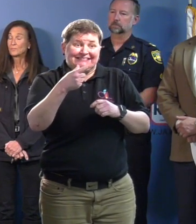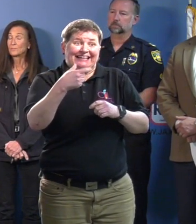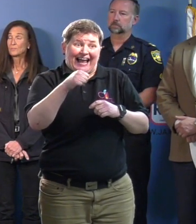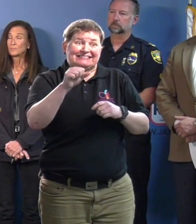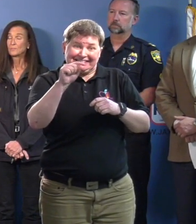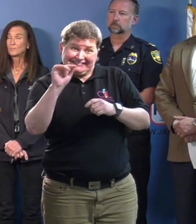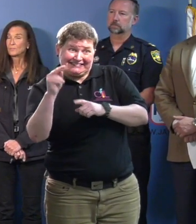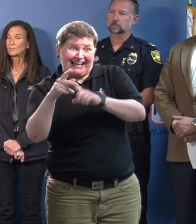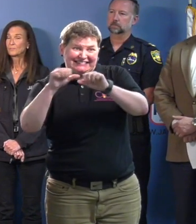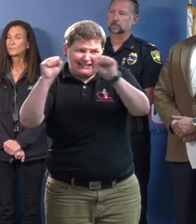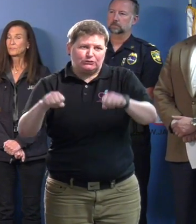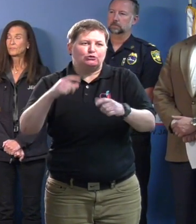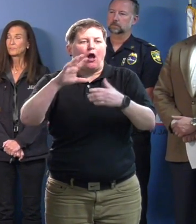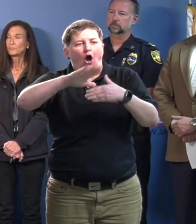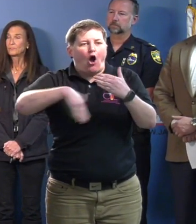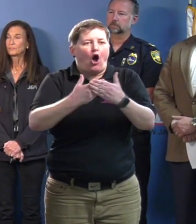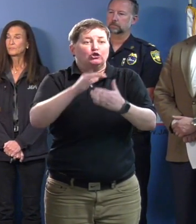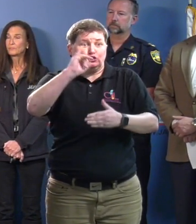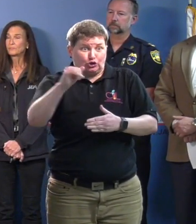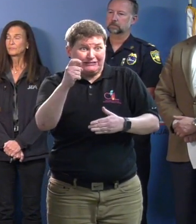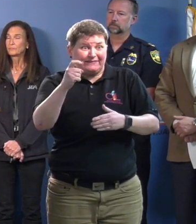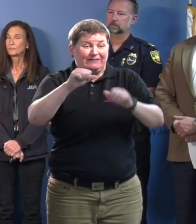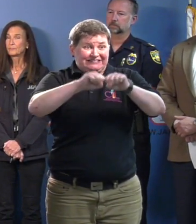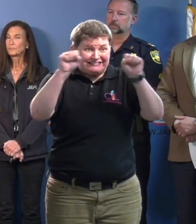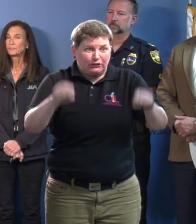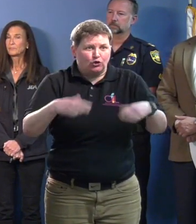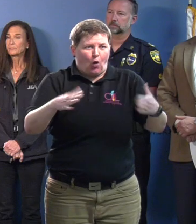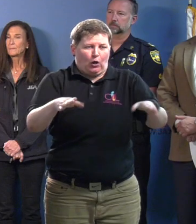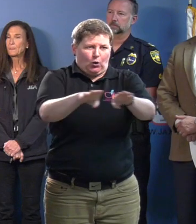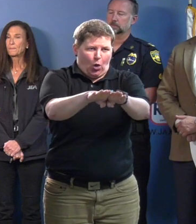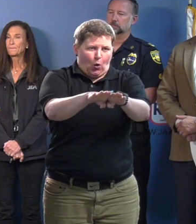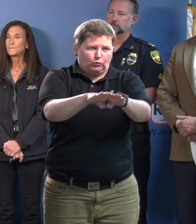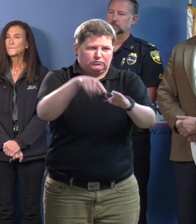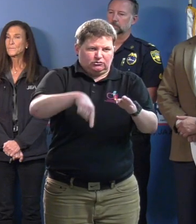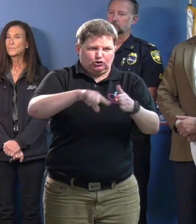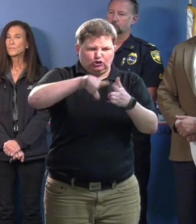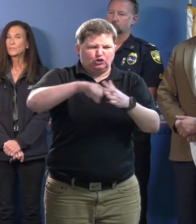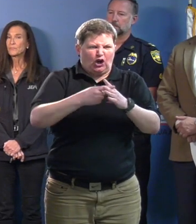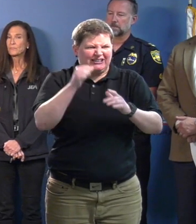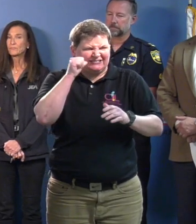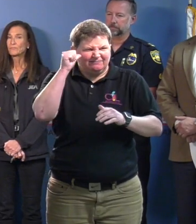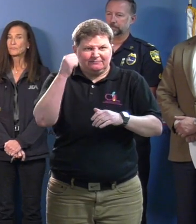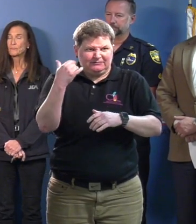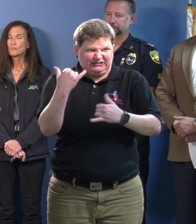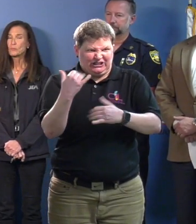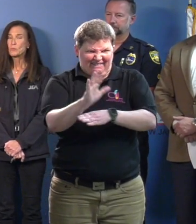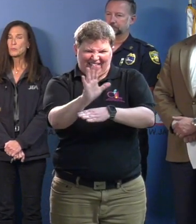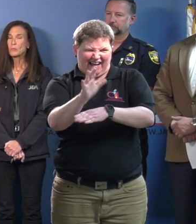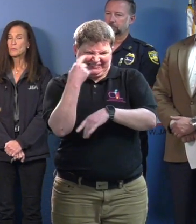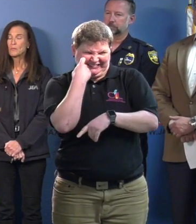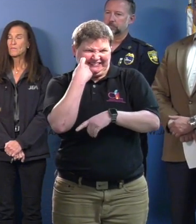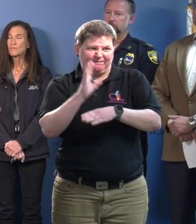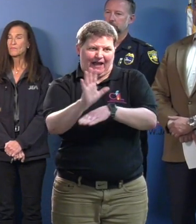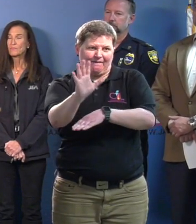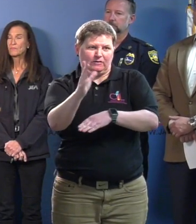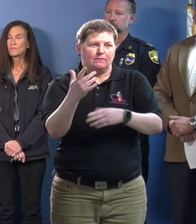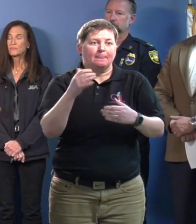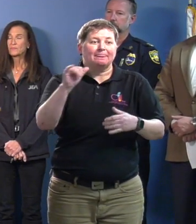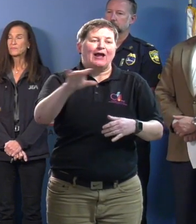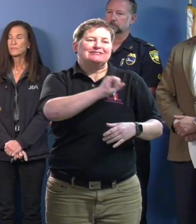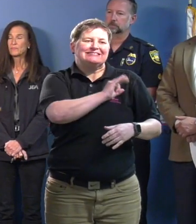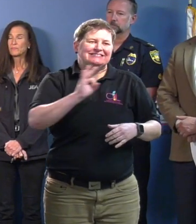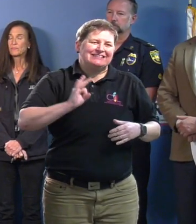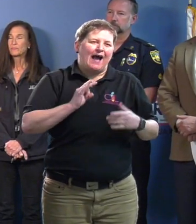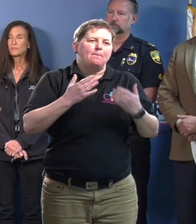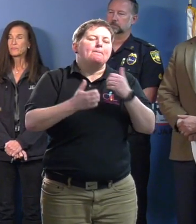Jacksonville as of 5 p.m. They felt like that was going to be the safest thing for their employees, and so they decided to close both